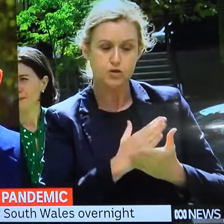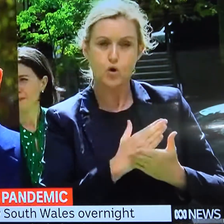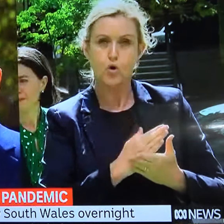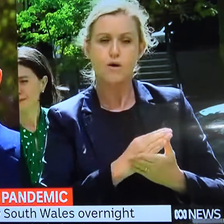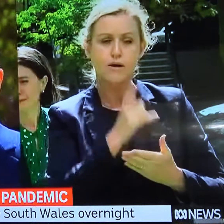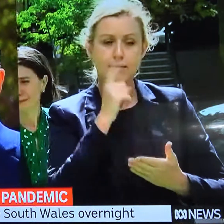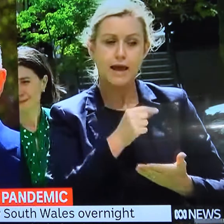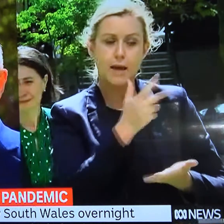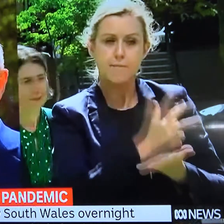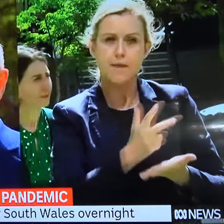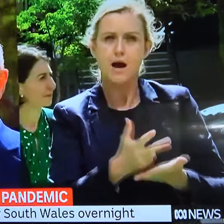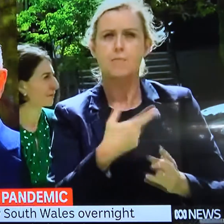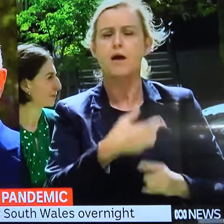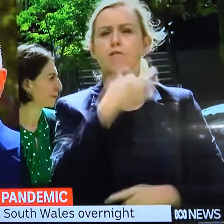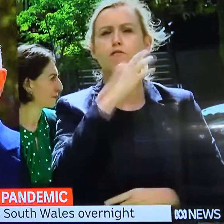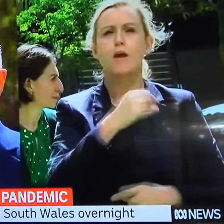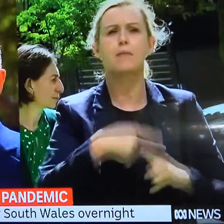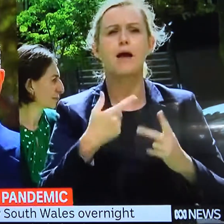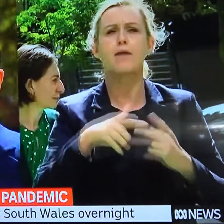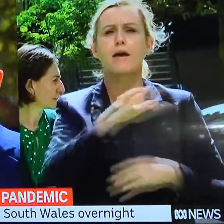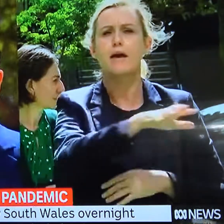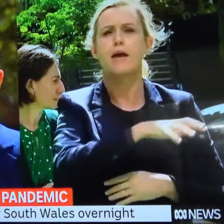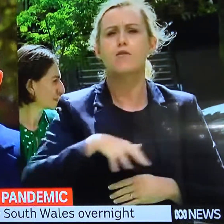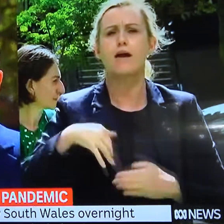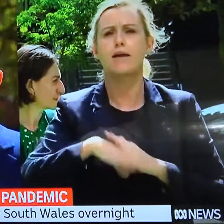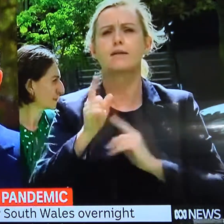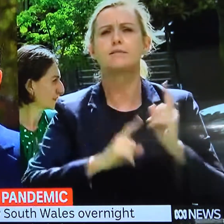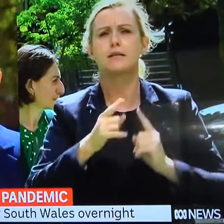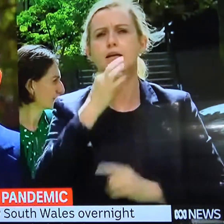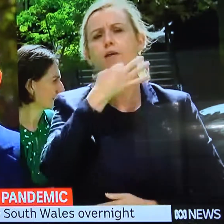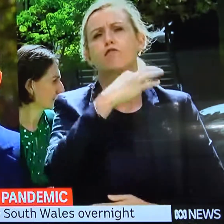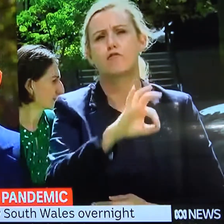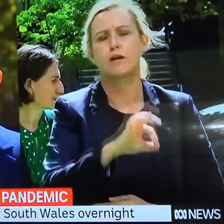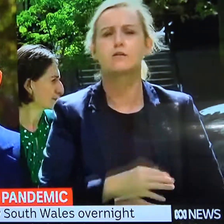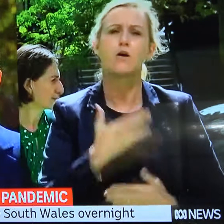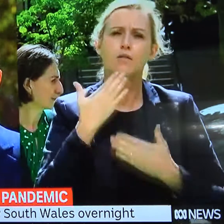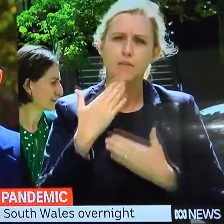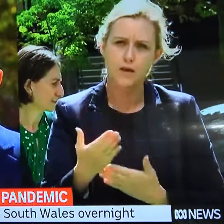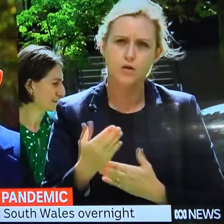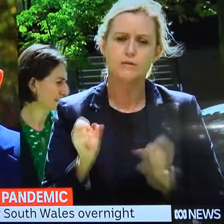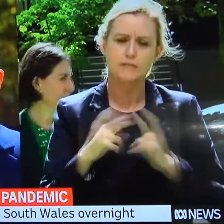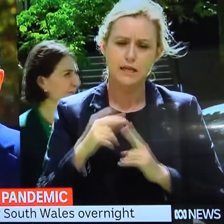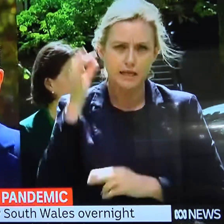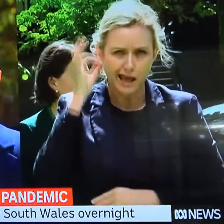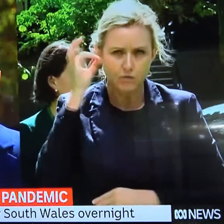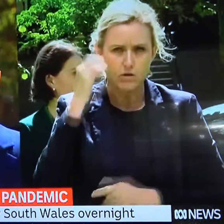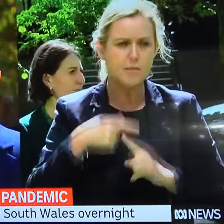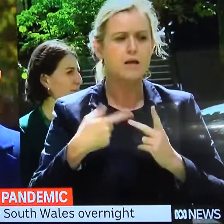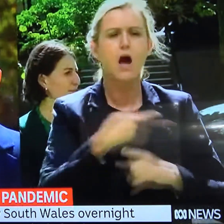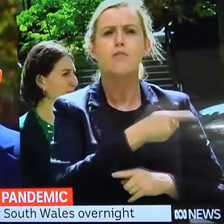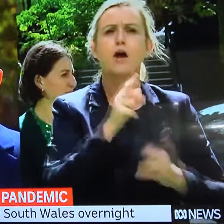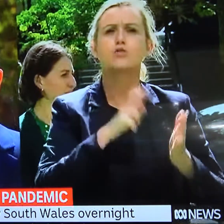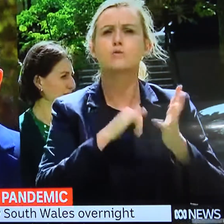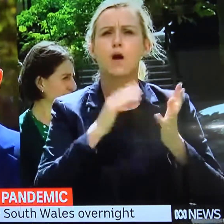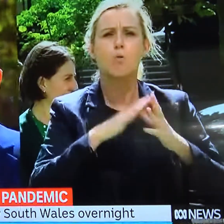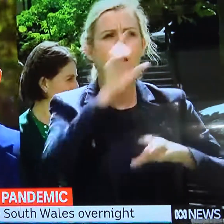car parks and at other locations around the city where it's necessary. So thank you, and I encourage all councils right across the state to take this